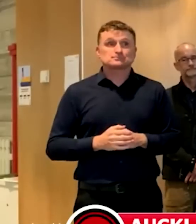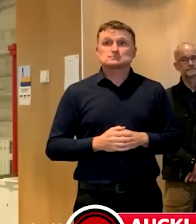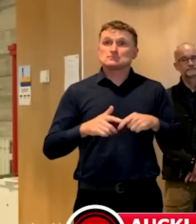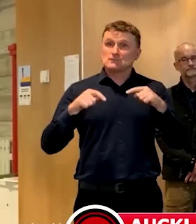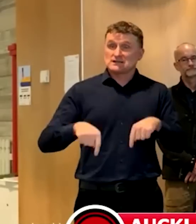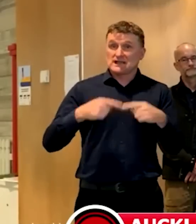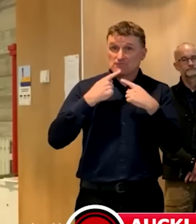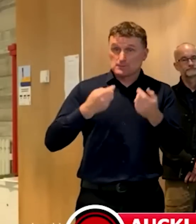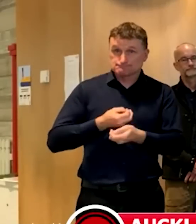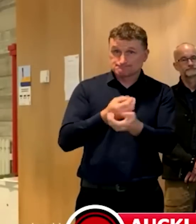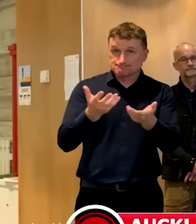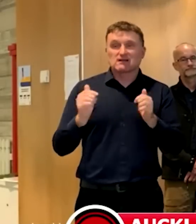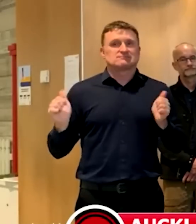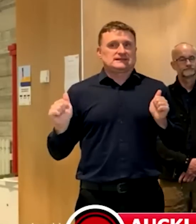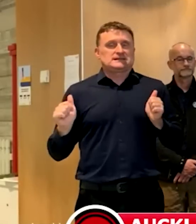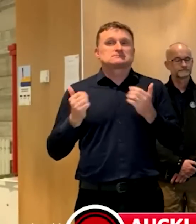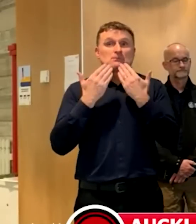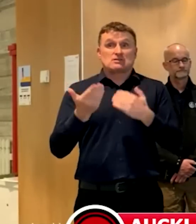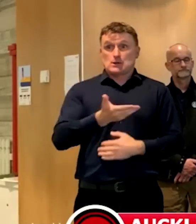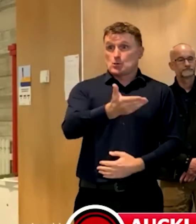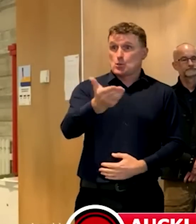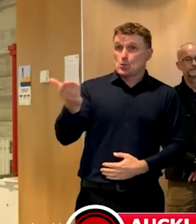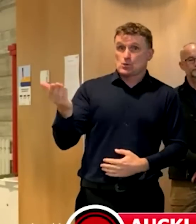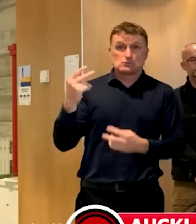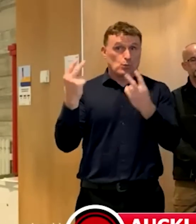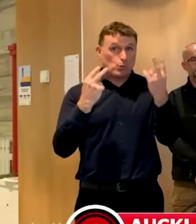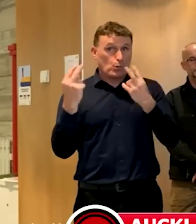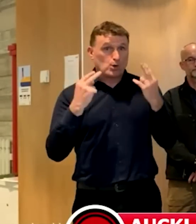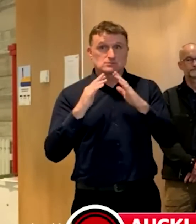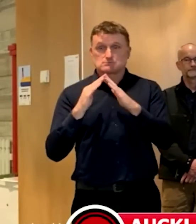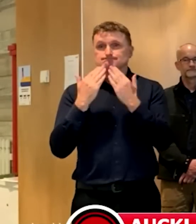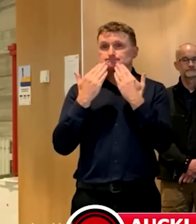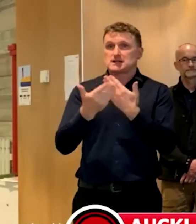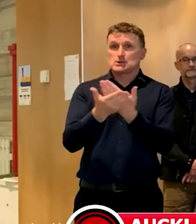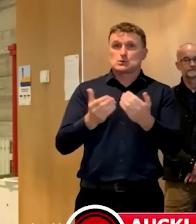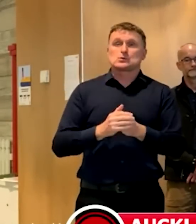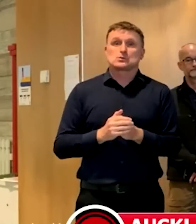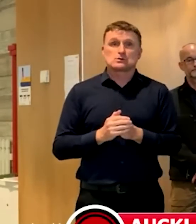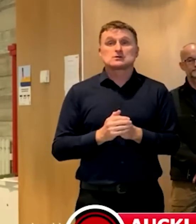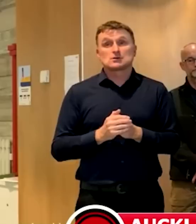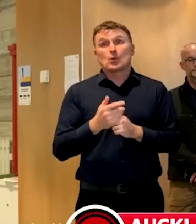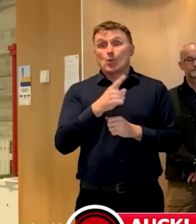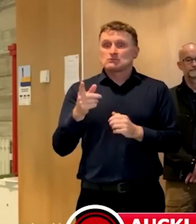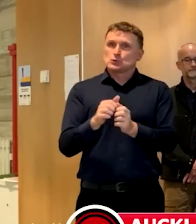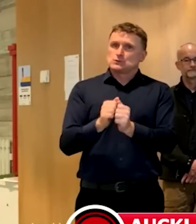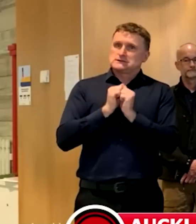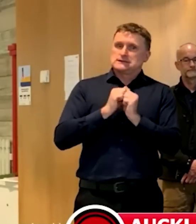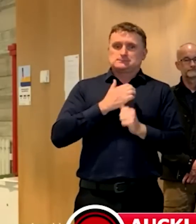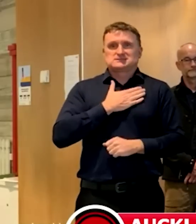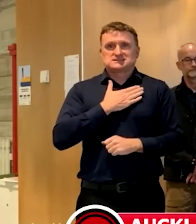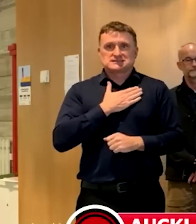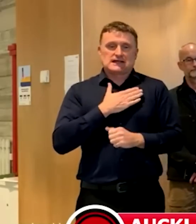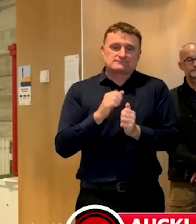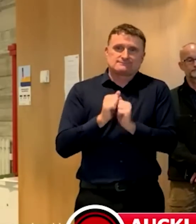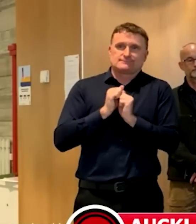to share with you this afternoon. Thank you everybody for listening in, much appreciated. Stay dry, stay safe, and remember